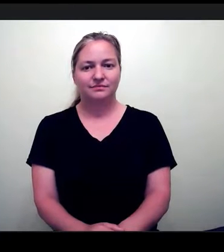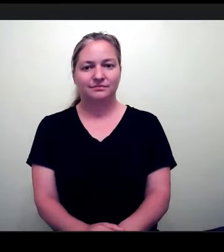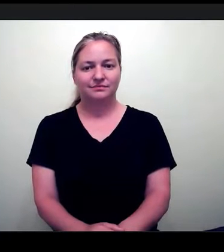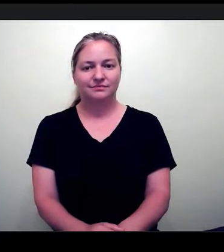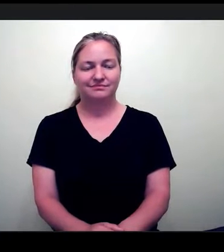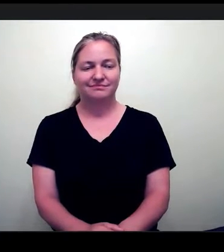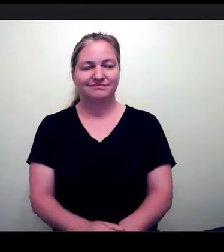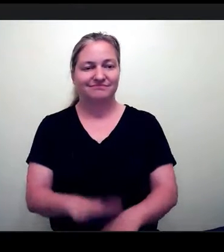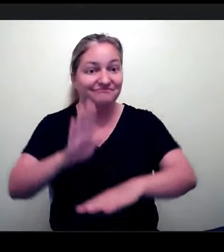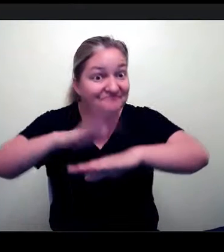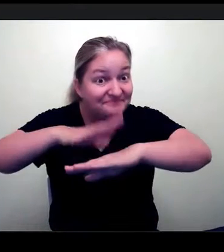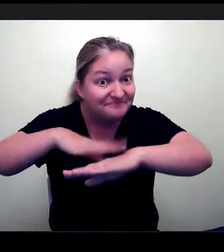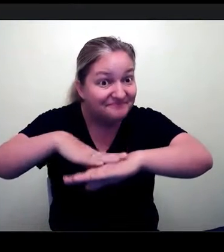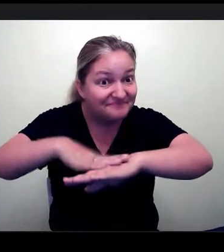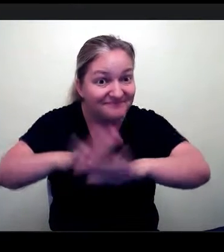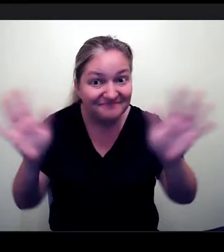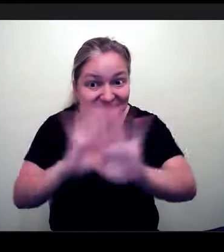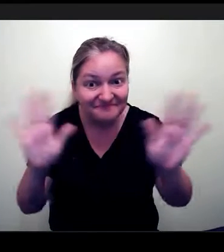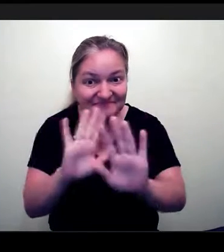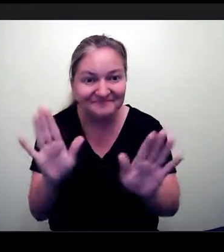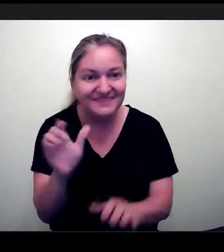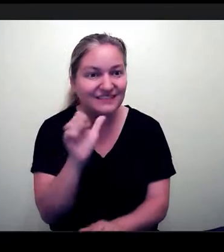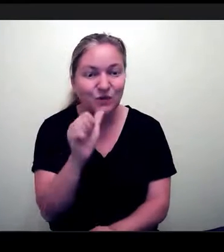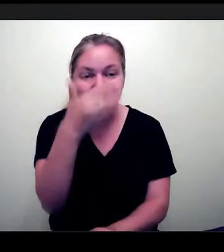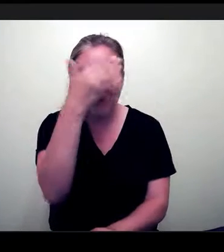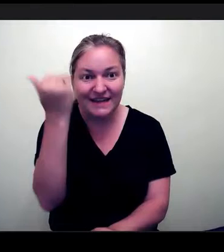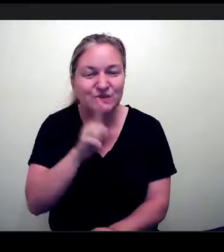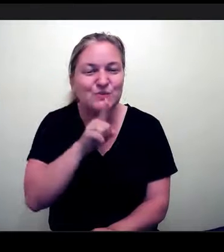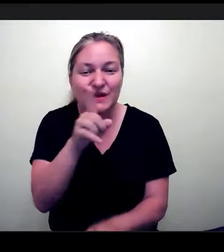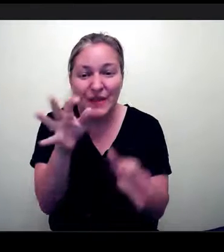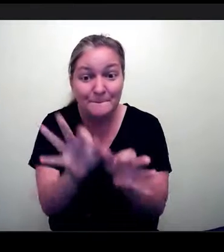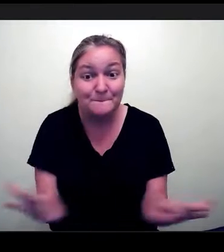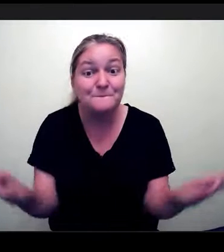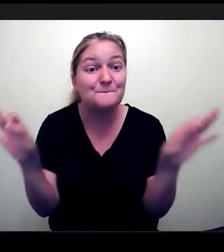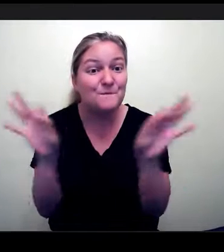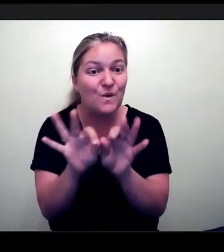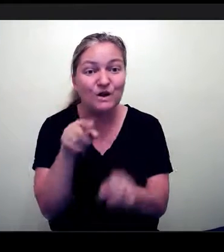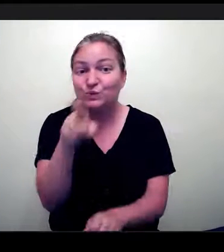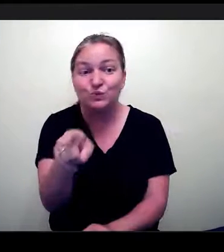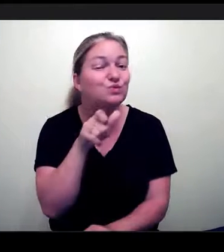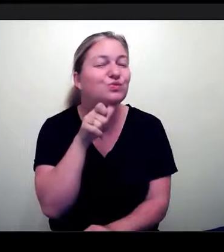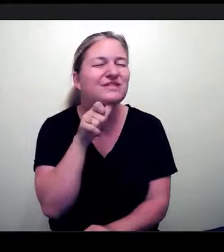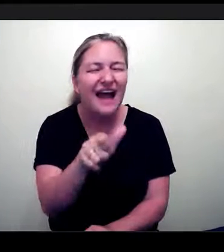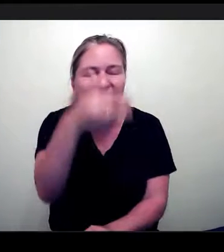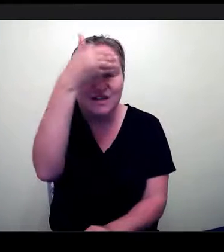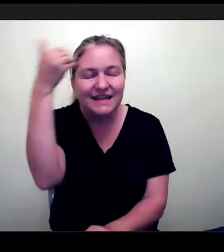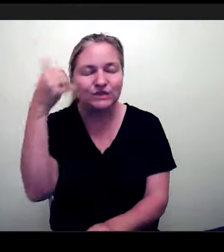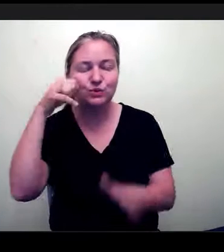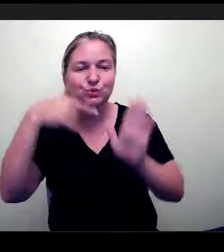Now, it's really important that you do not forget